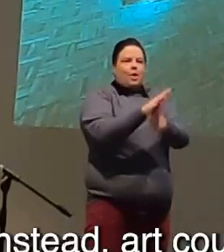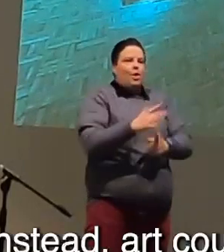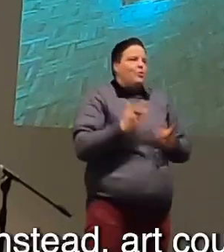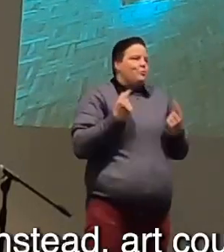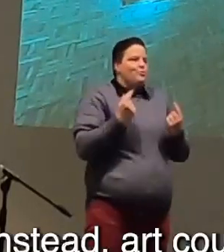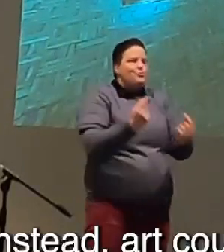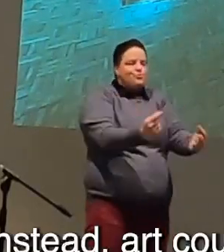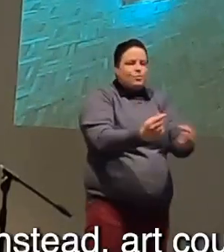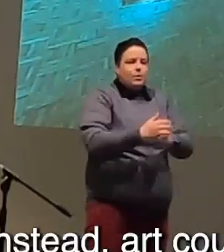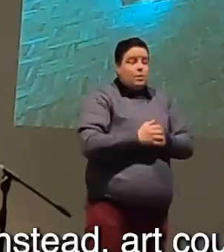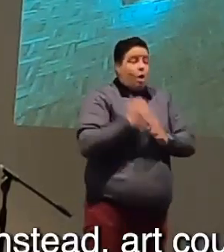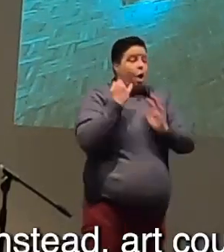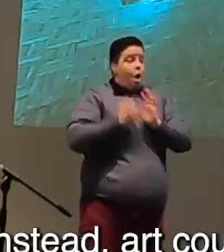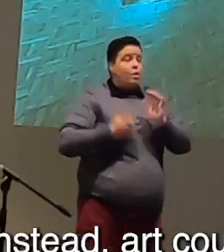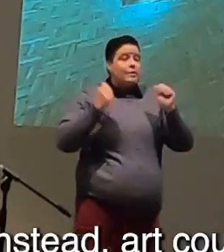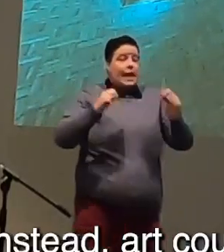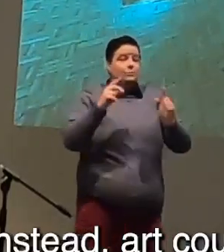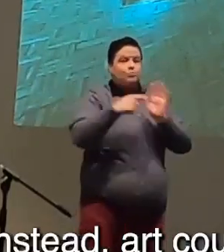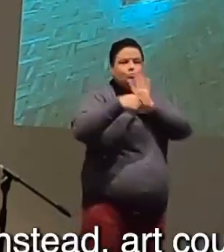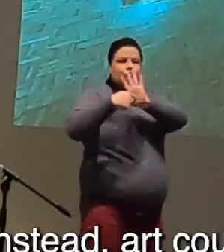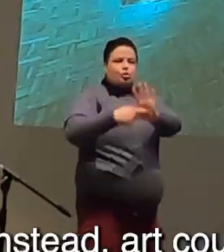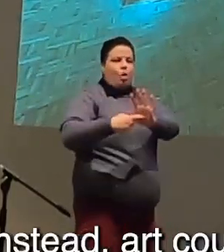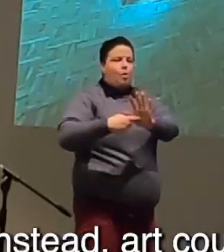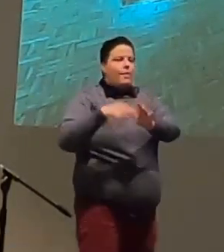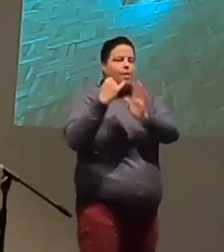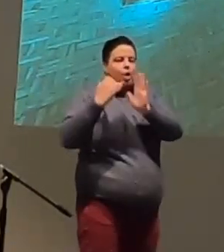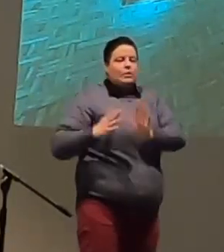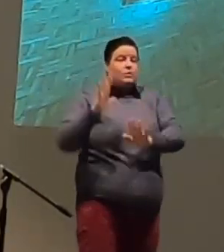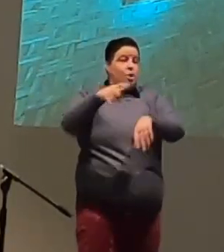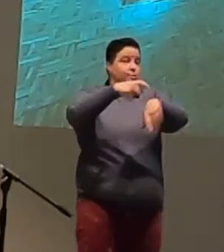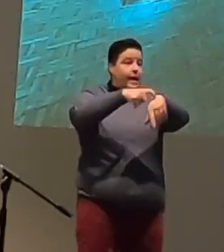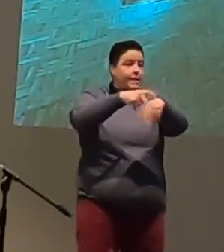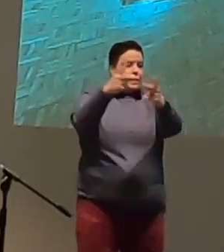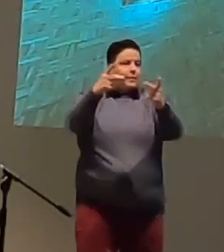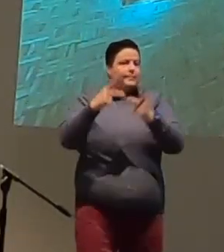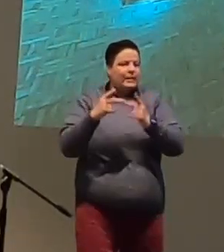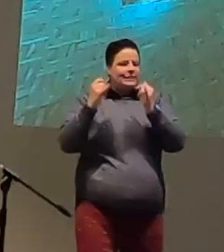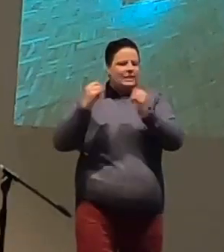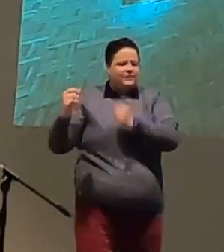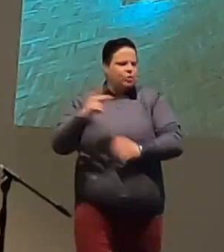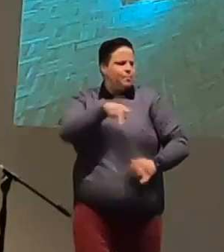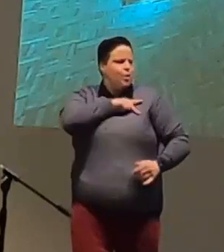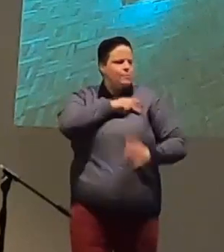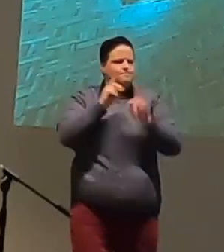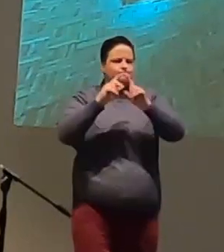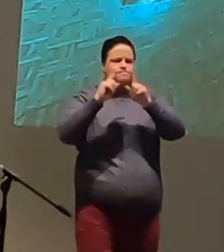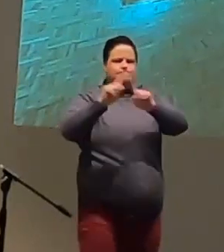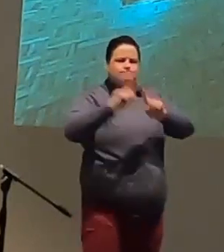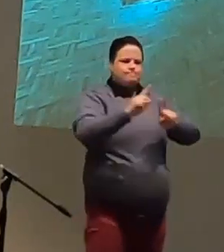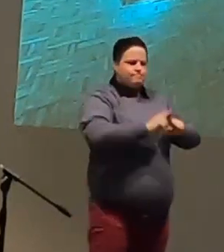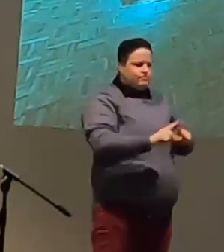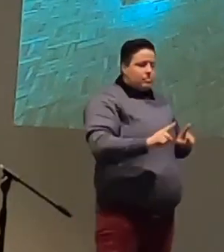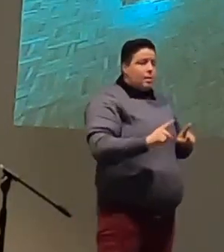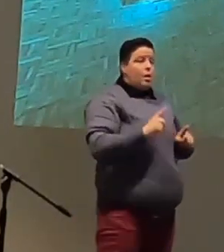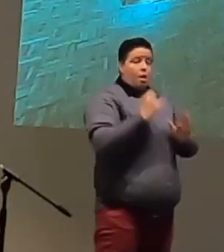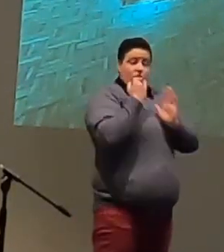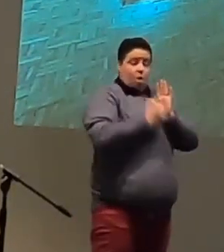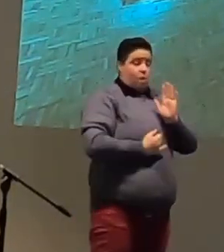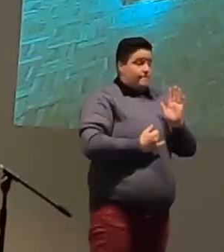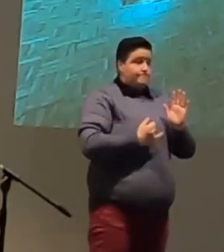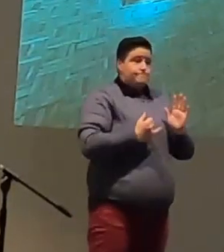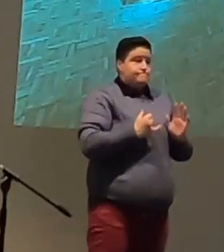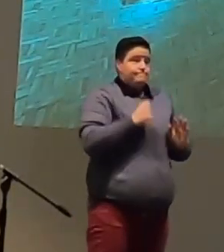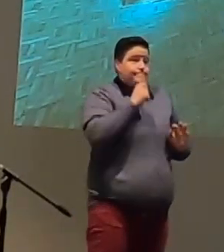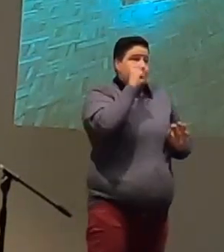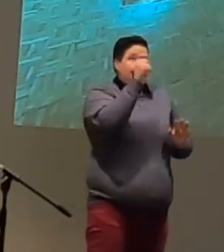art could be a reflection of the artist's time, place, and individual personality. In fact, the art didn't necessarily